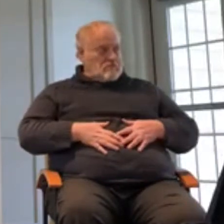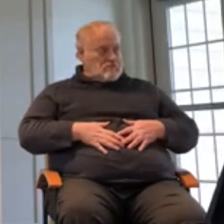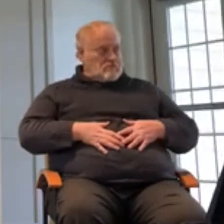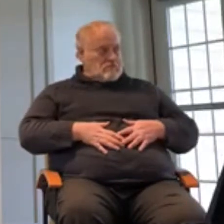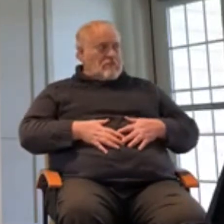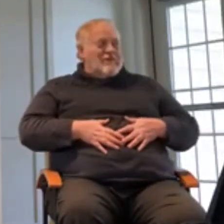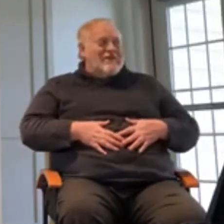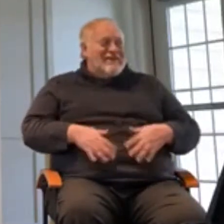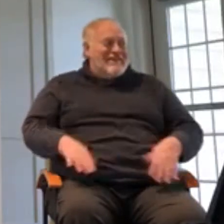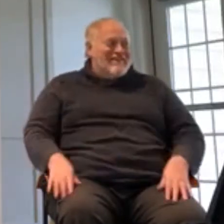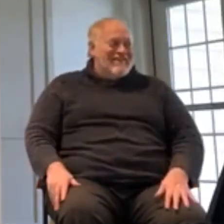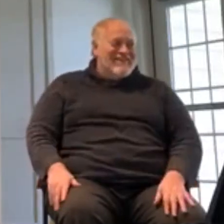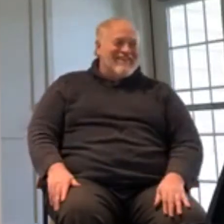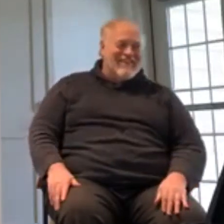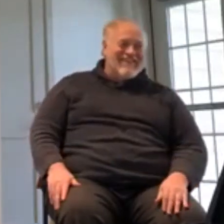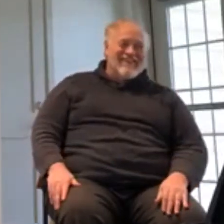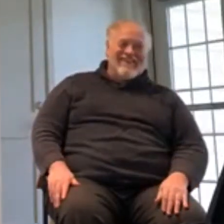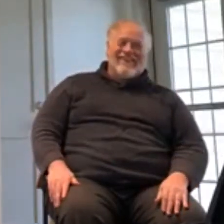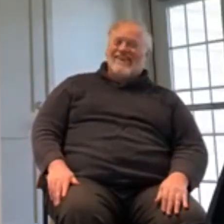fat.